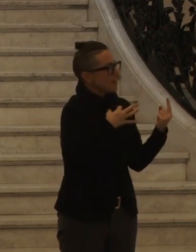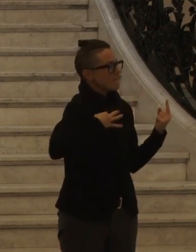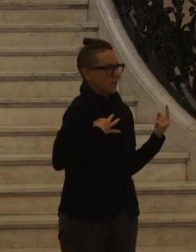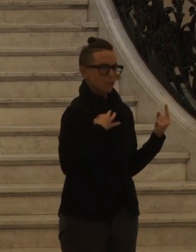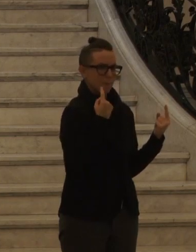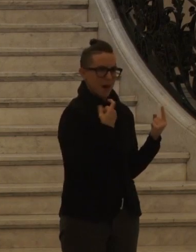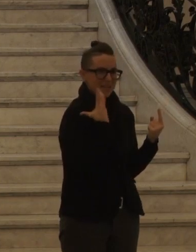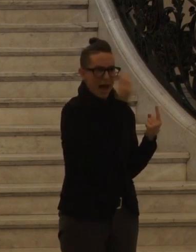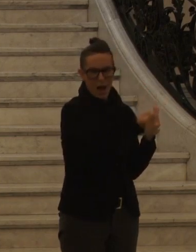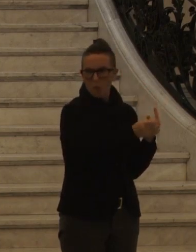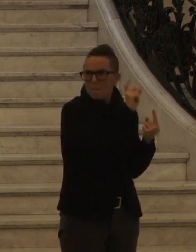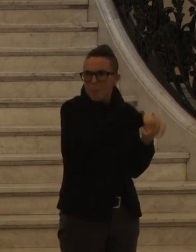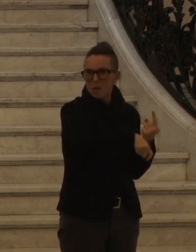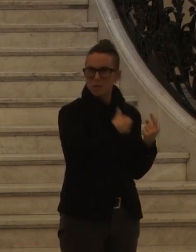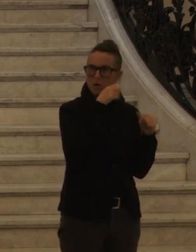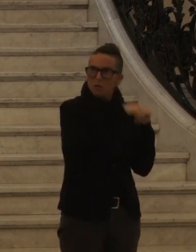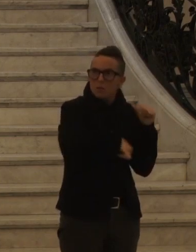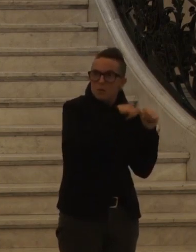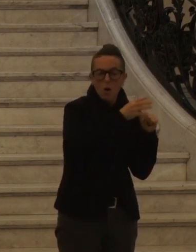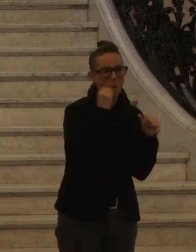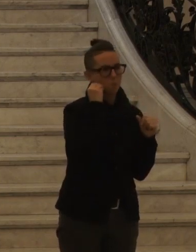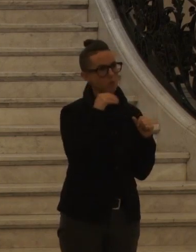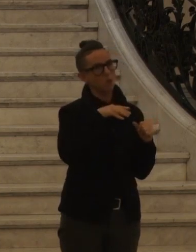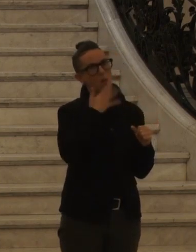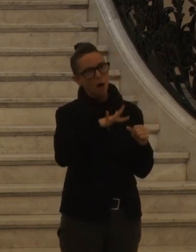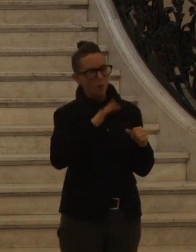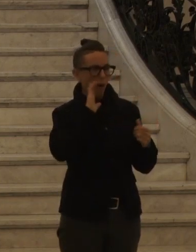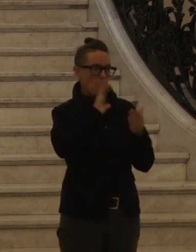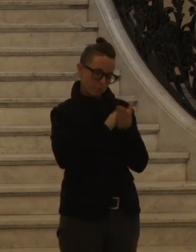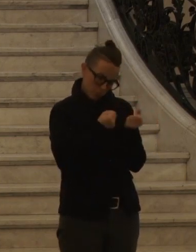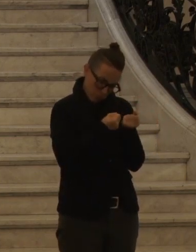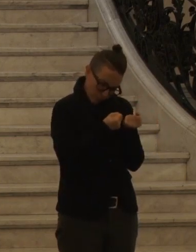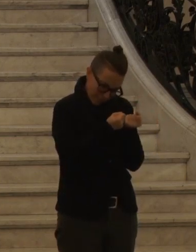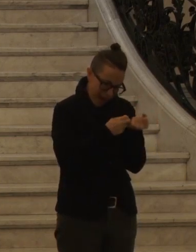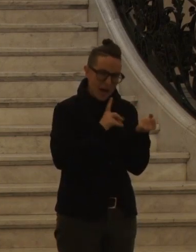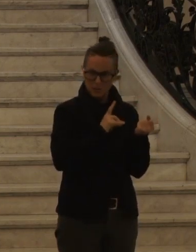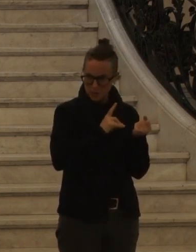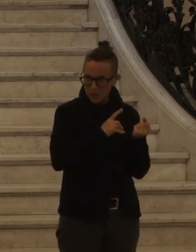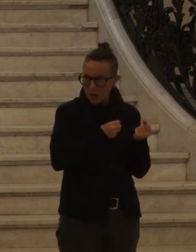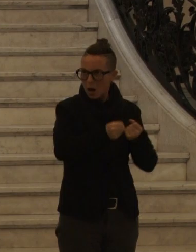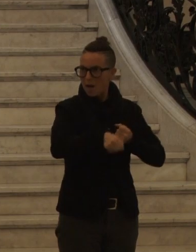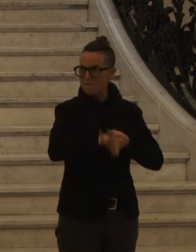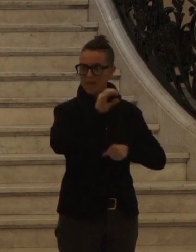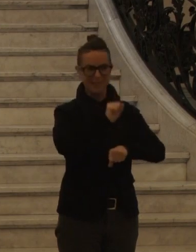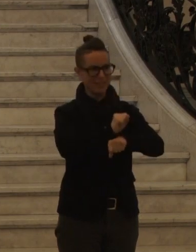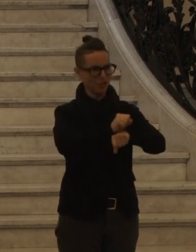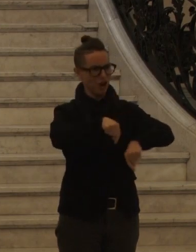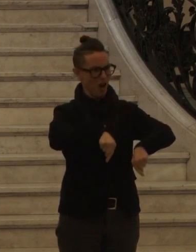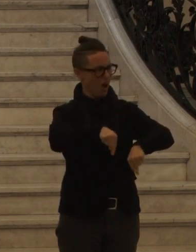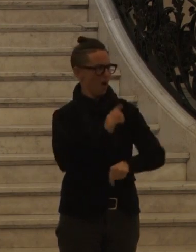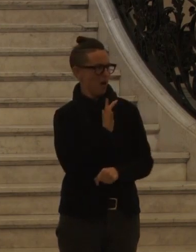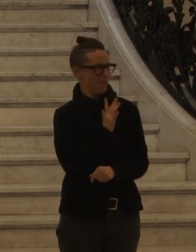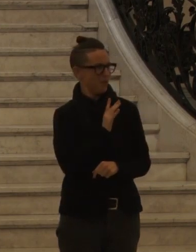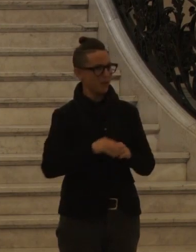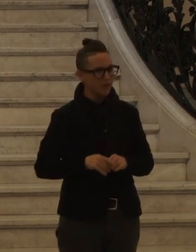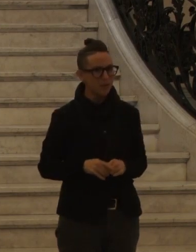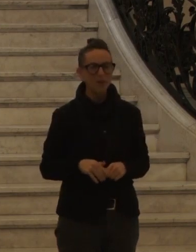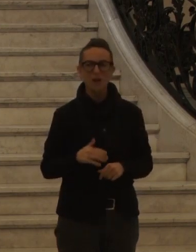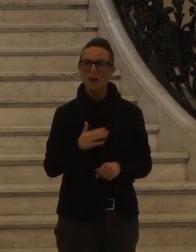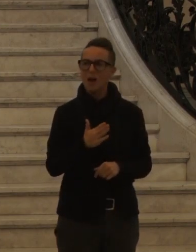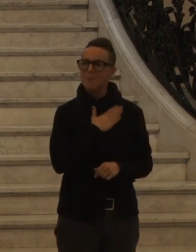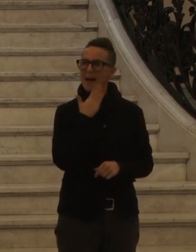got to do something. And with the support of my wife, I eventually landed this job, and now I am